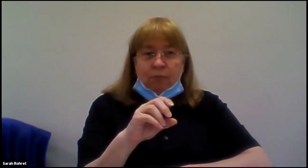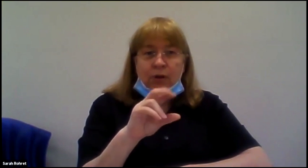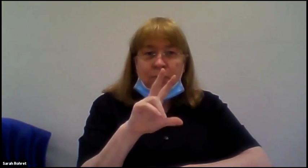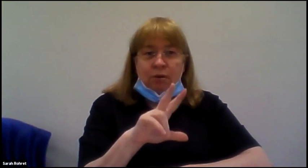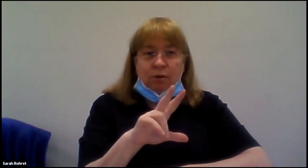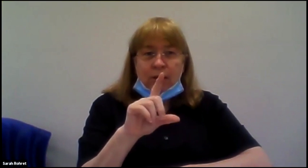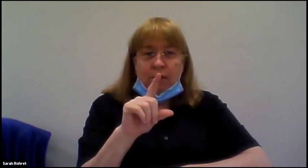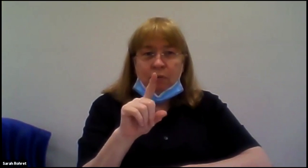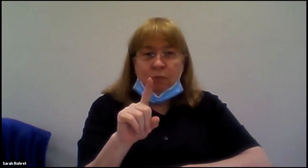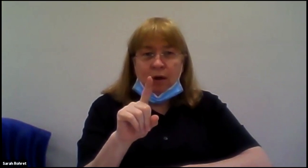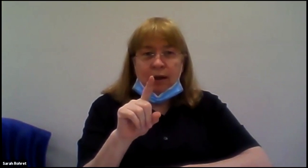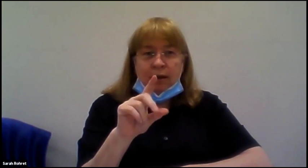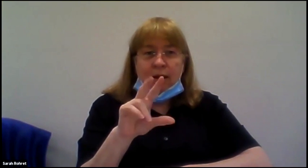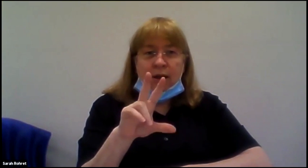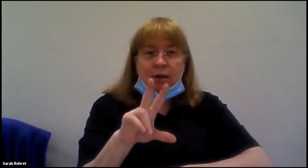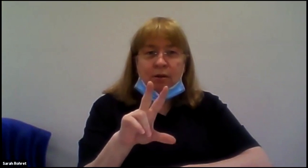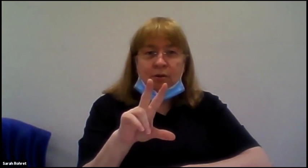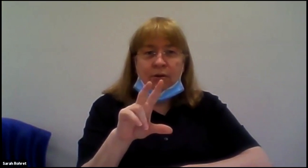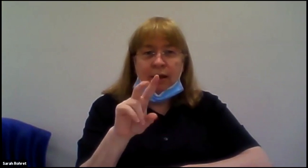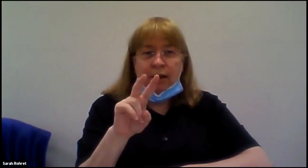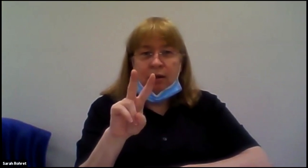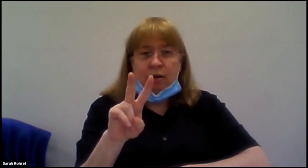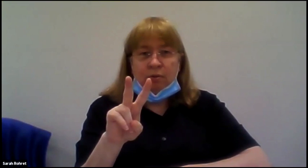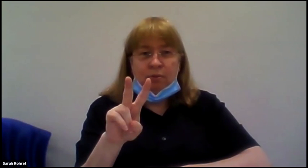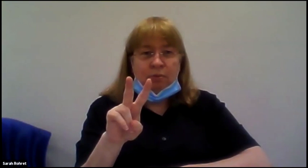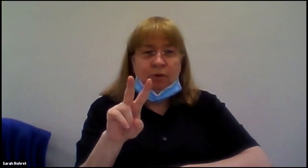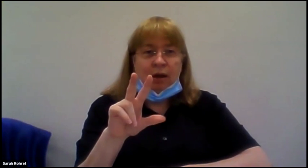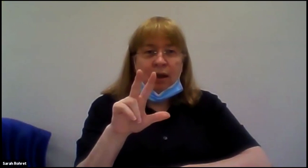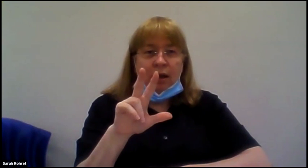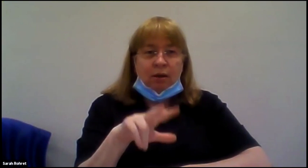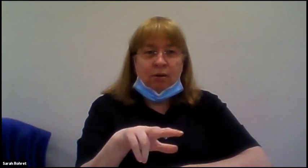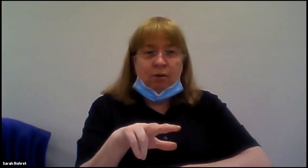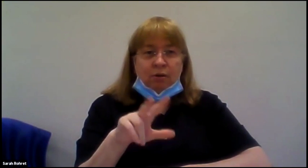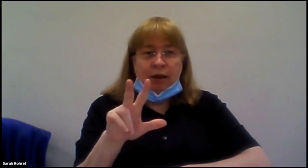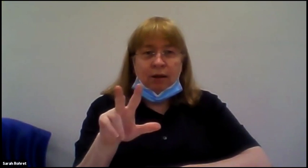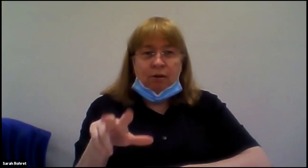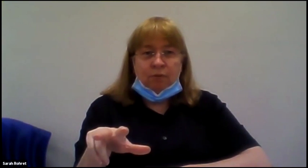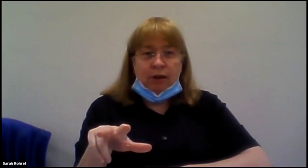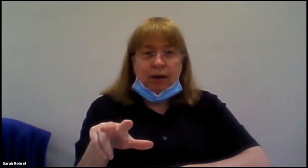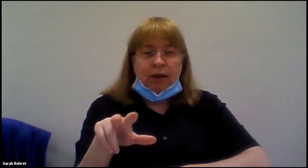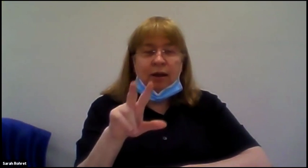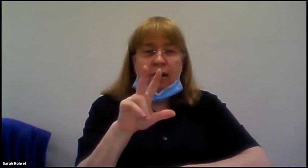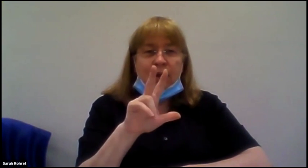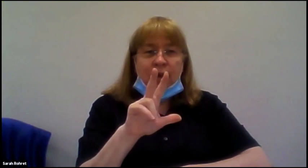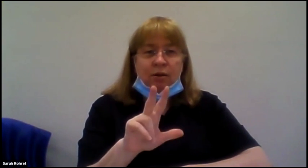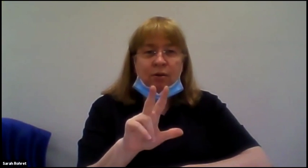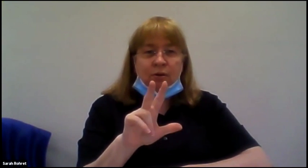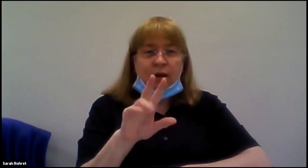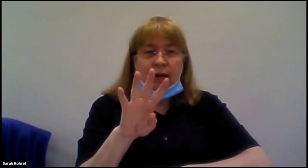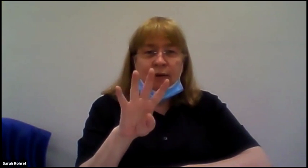do 31, 32, 33,